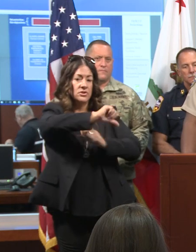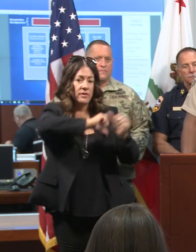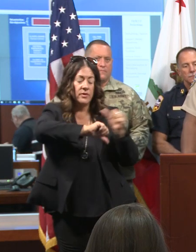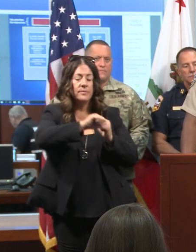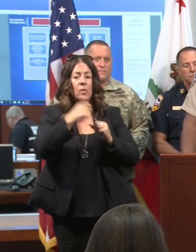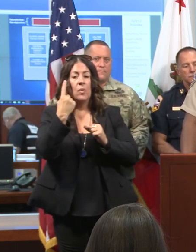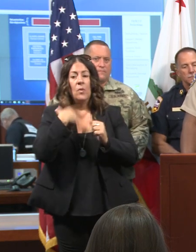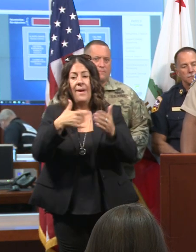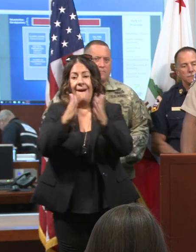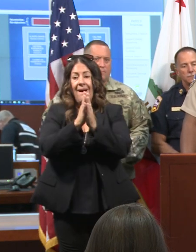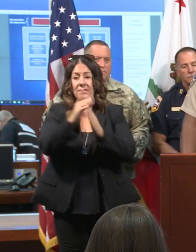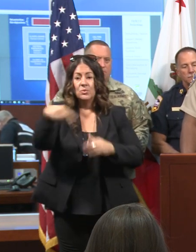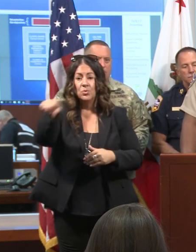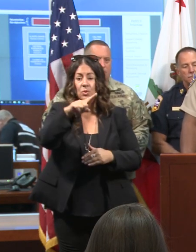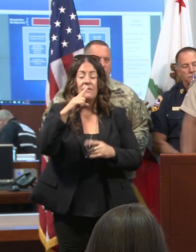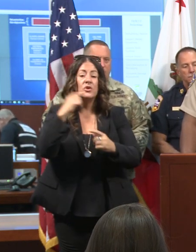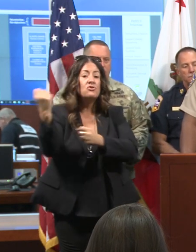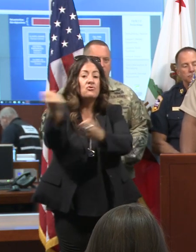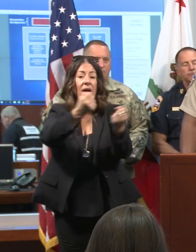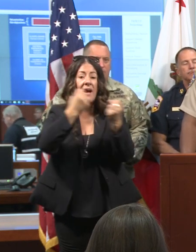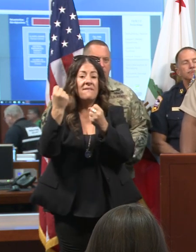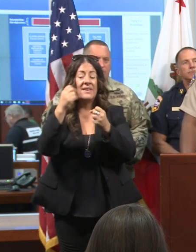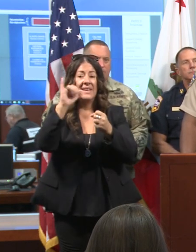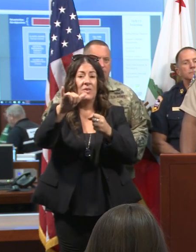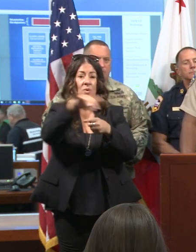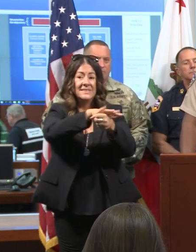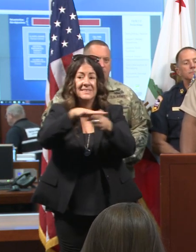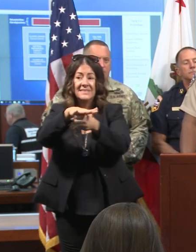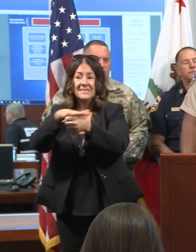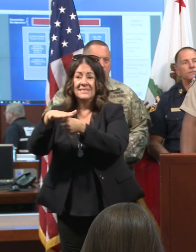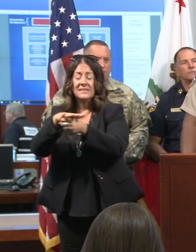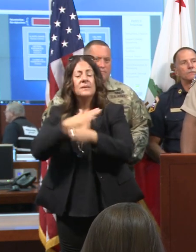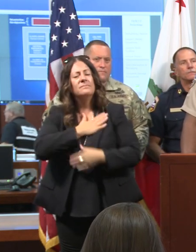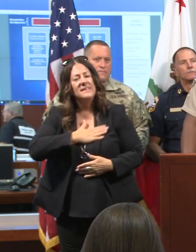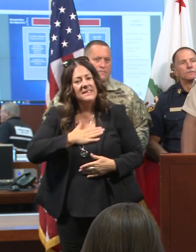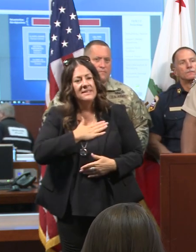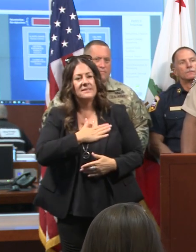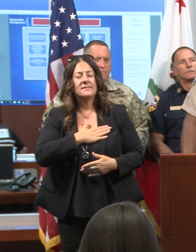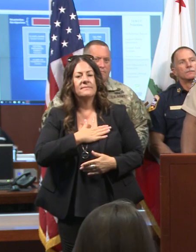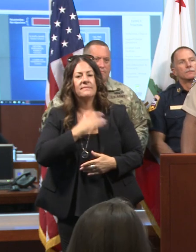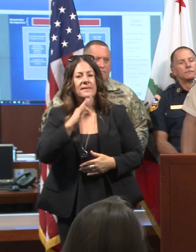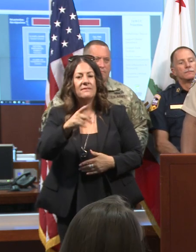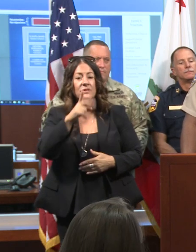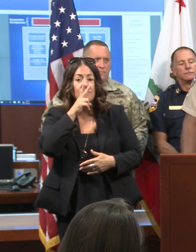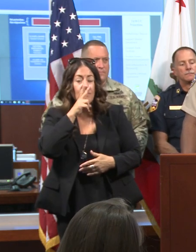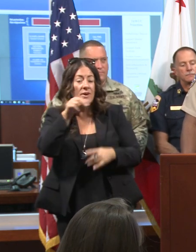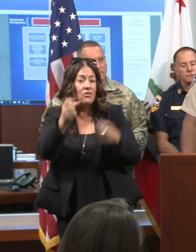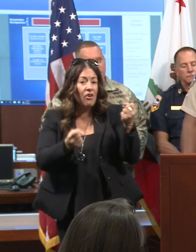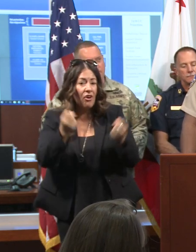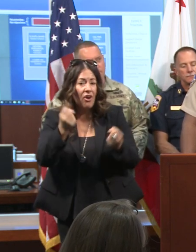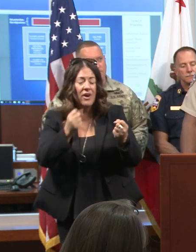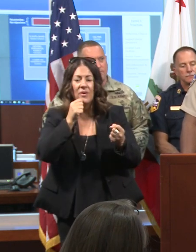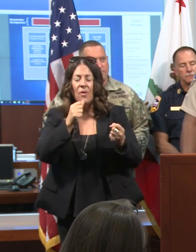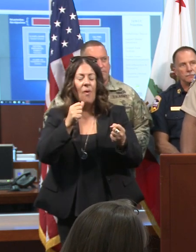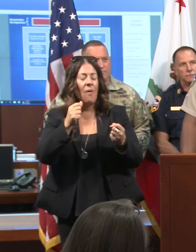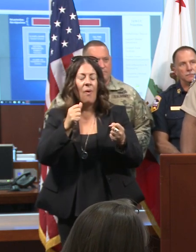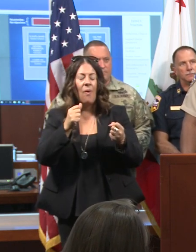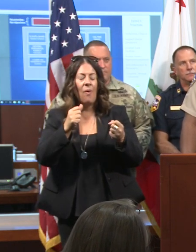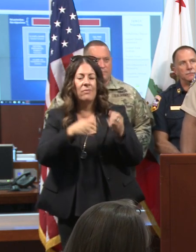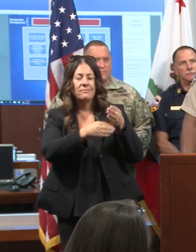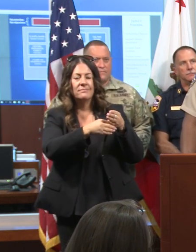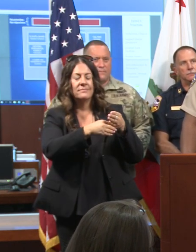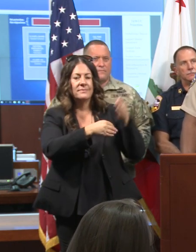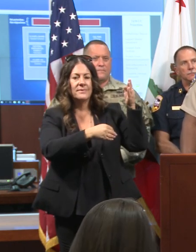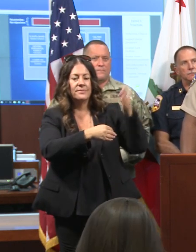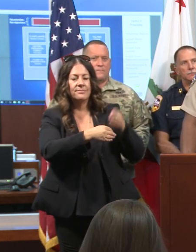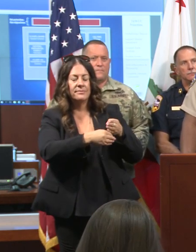ask anybody who's driving around in these areas, please, please, please, if you're smoking in your car, please do not throw your cigarettes